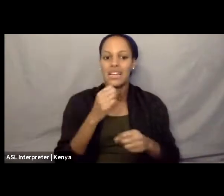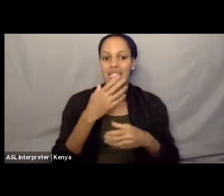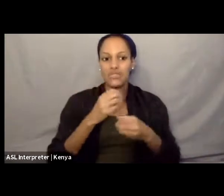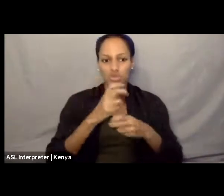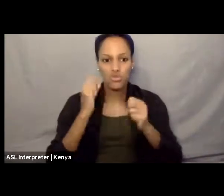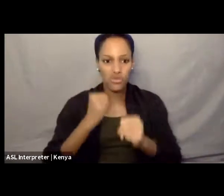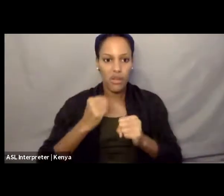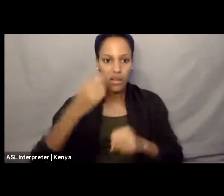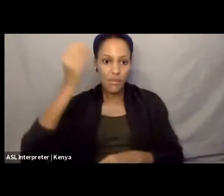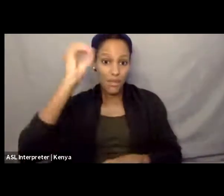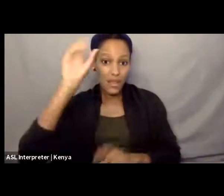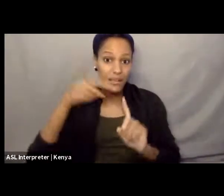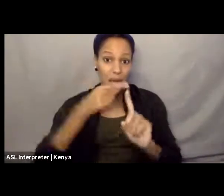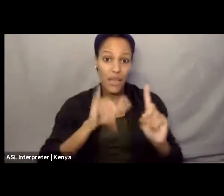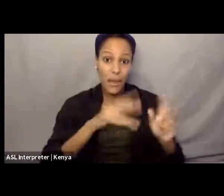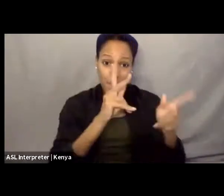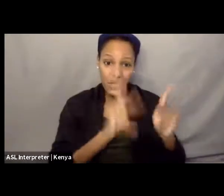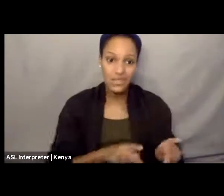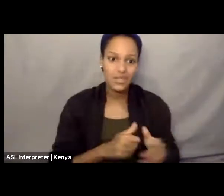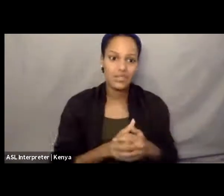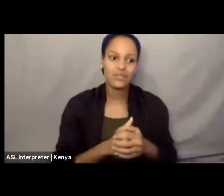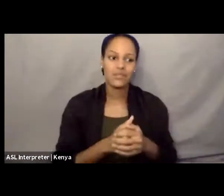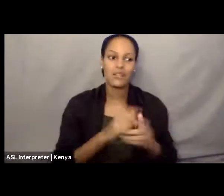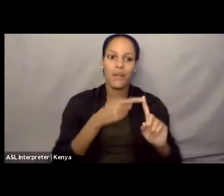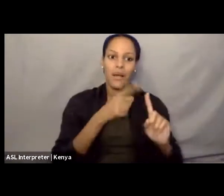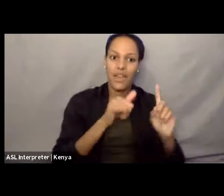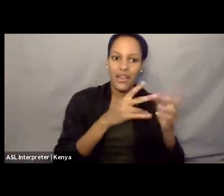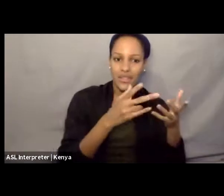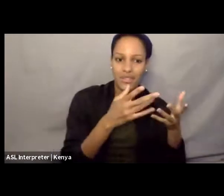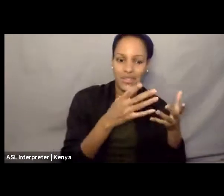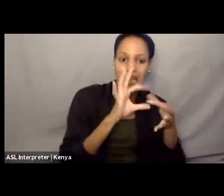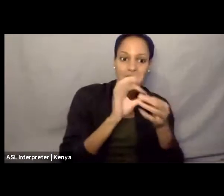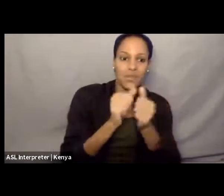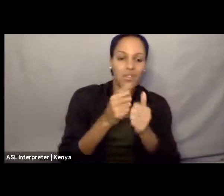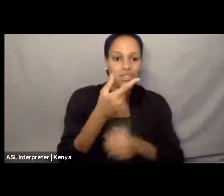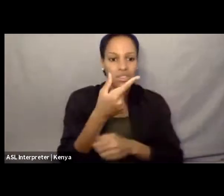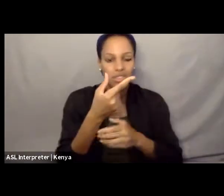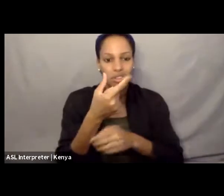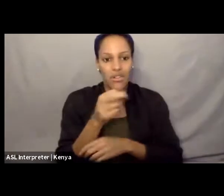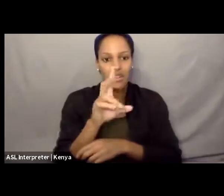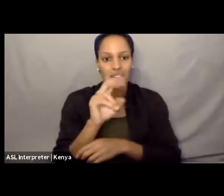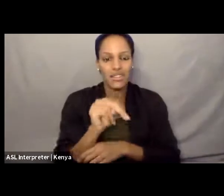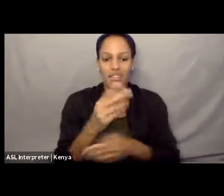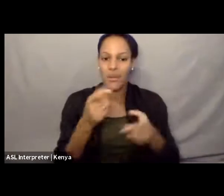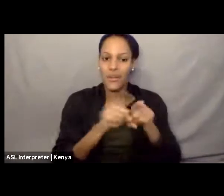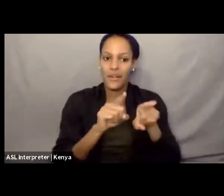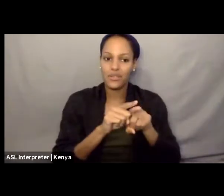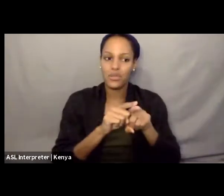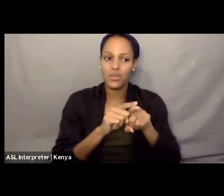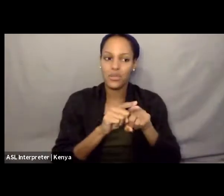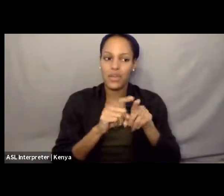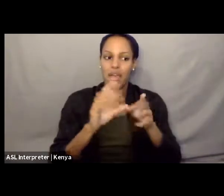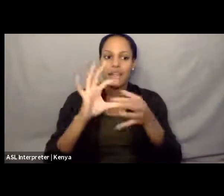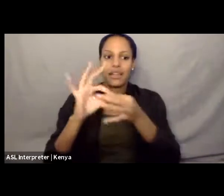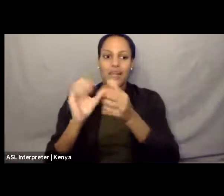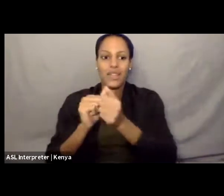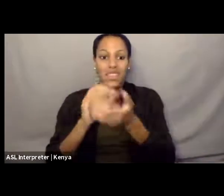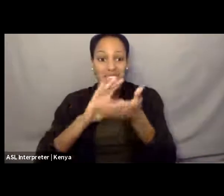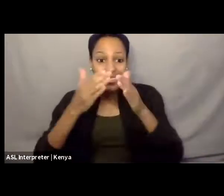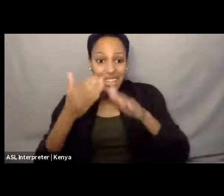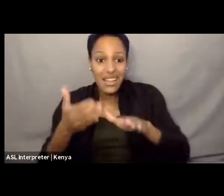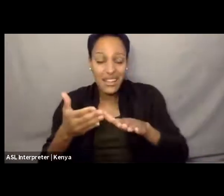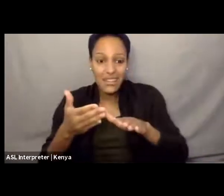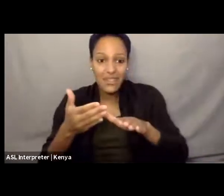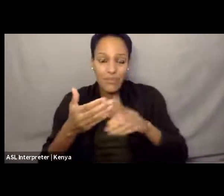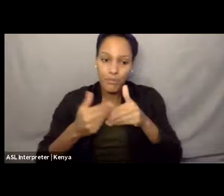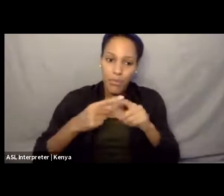the hatred of poetry, or the garden of the hatred of poetry, adjacent to the garden of the death of poetry, just beyond the